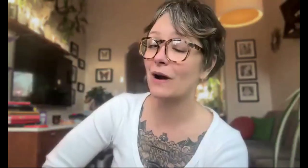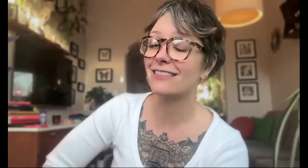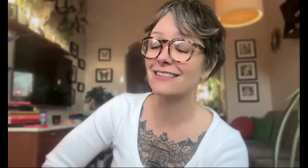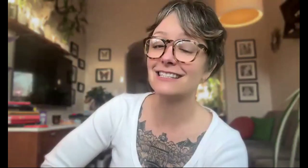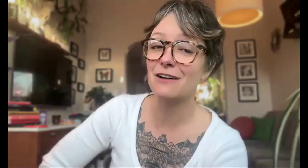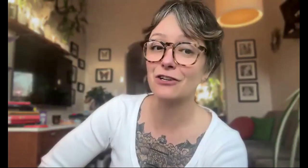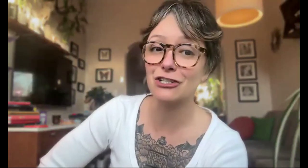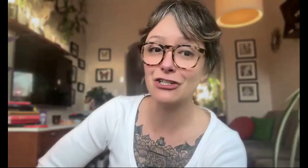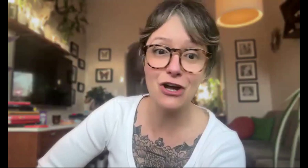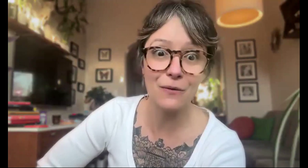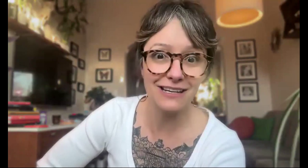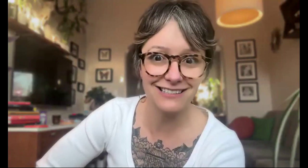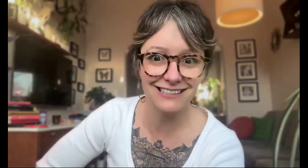What do you think the sign for snow is?